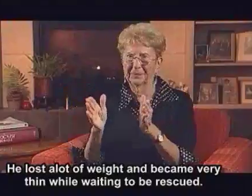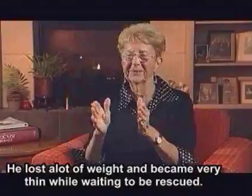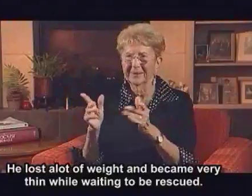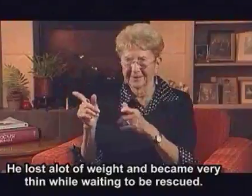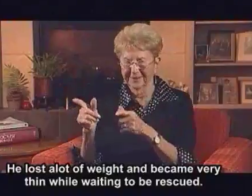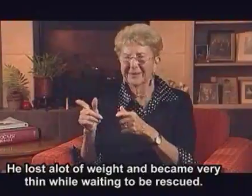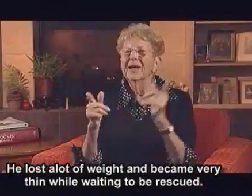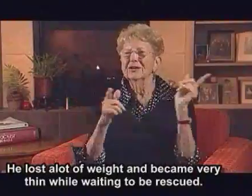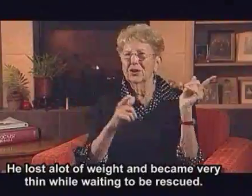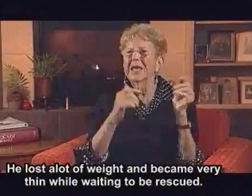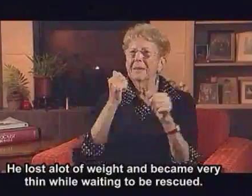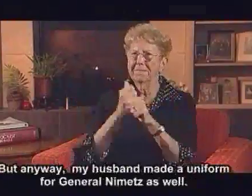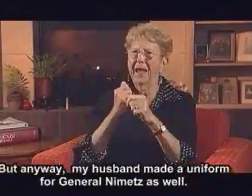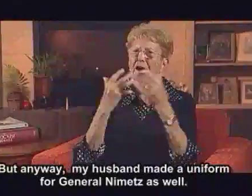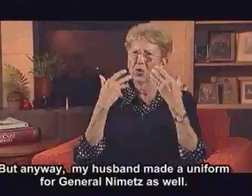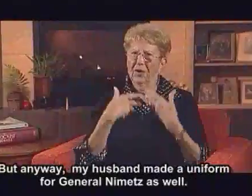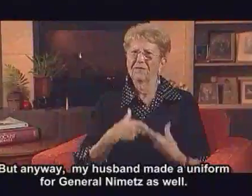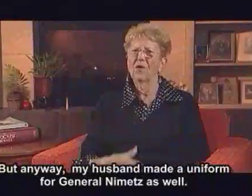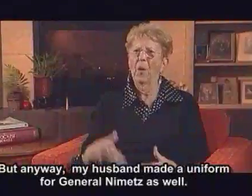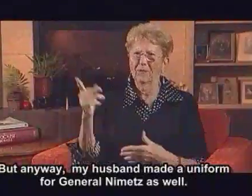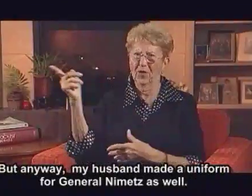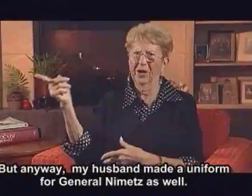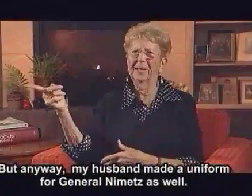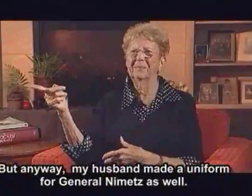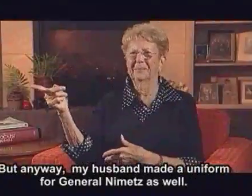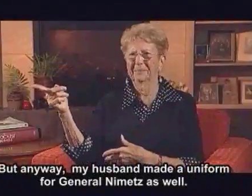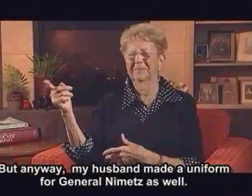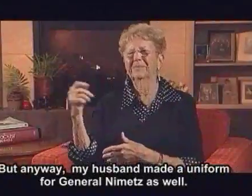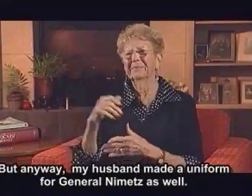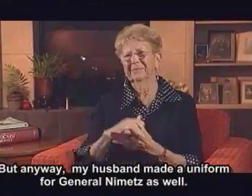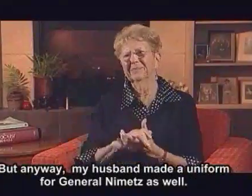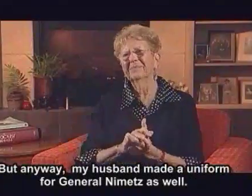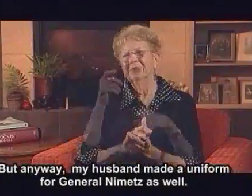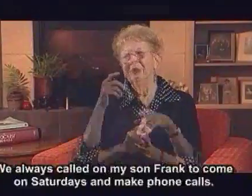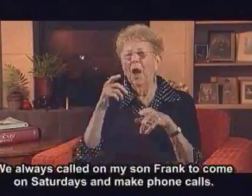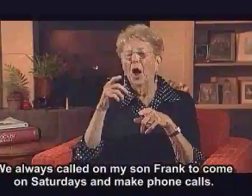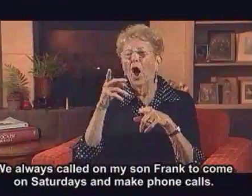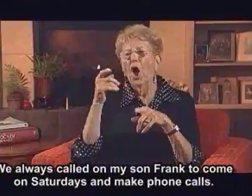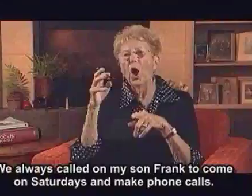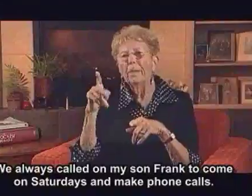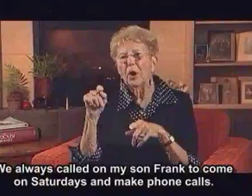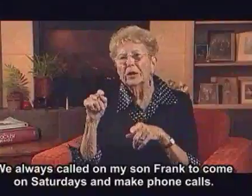be rescued. But anyway, my husband made a uniform for General Nimitz as well.